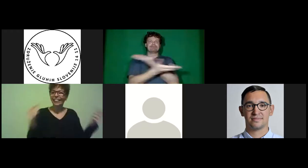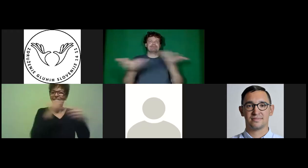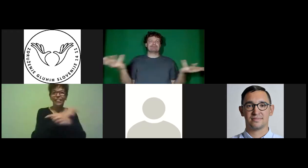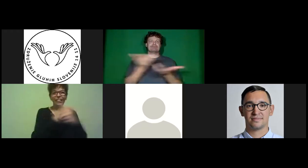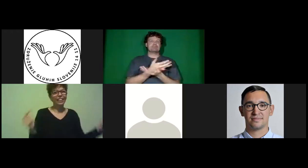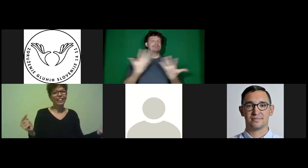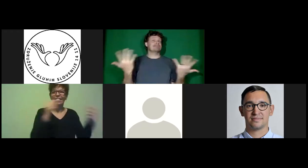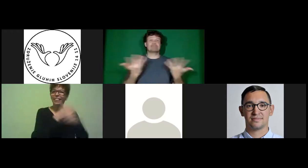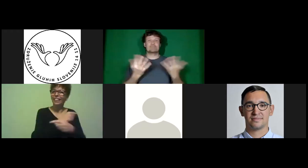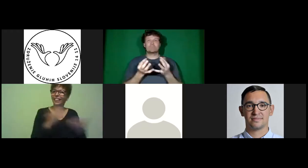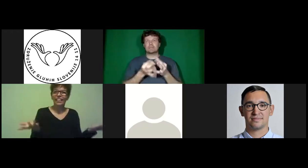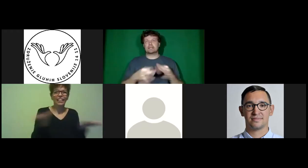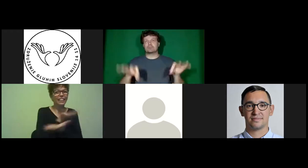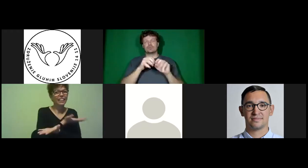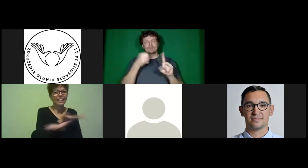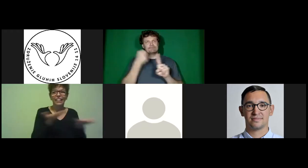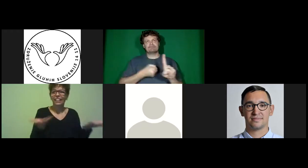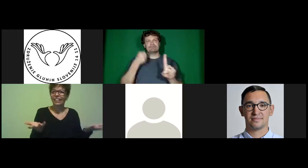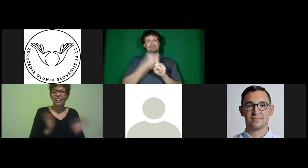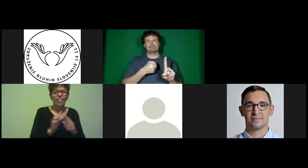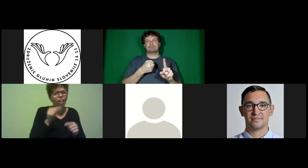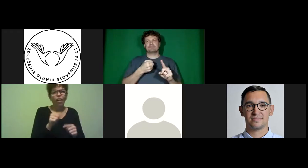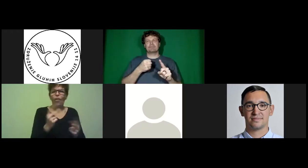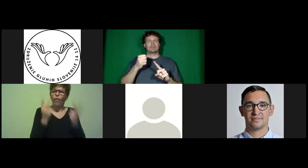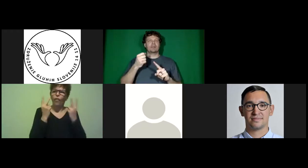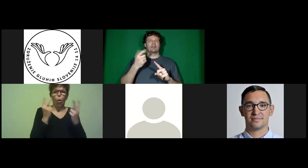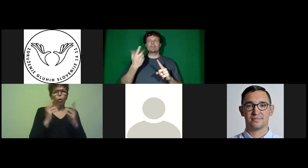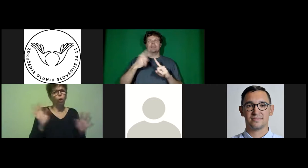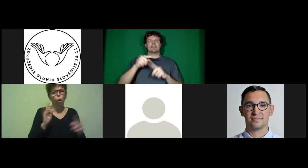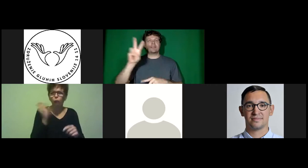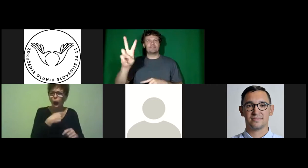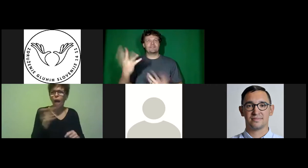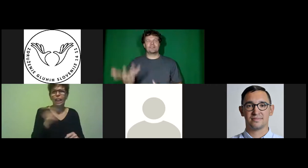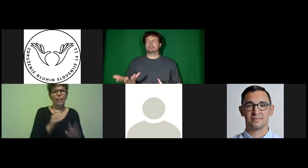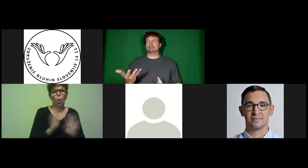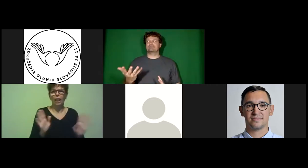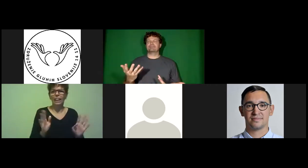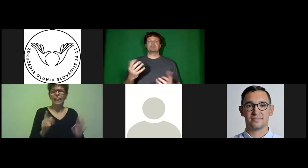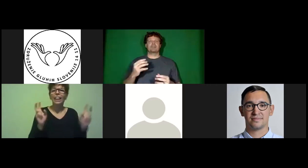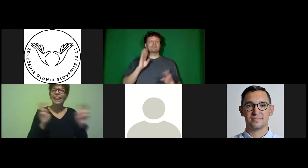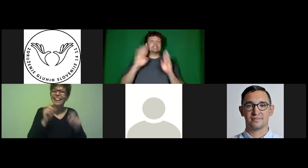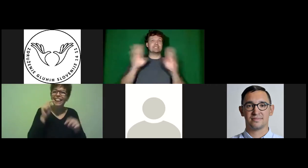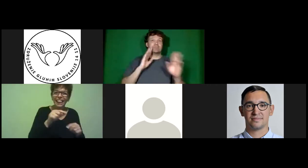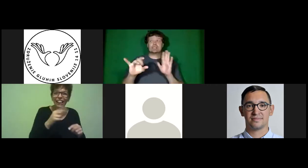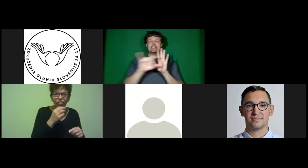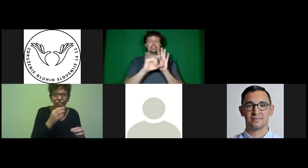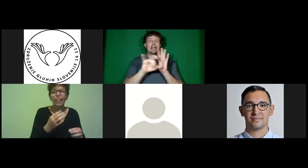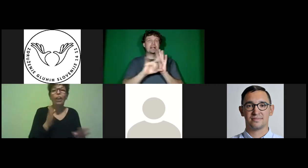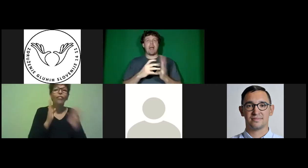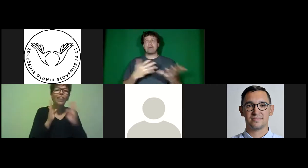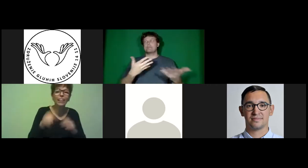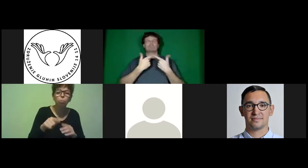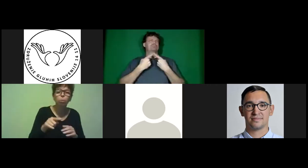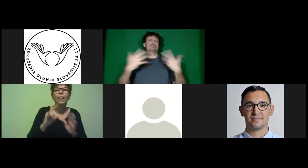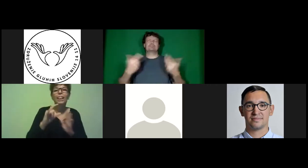between the deaf and the hearing worlds and the deaf and hearing communities. And this is something you need to fight for continuously,